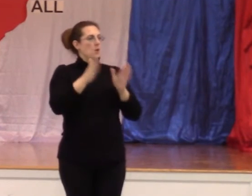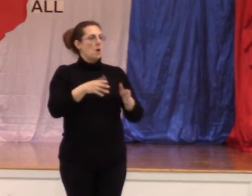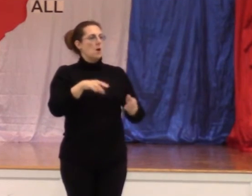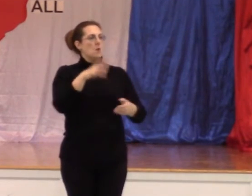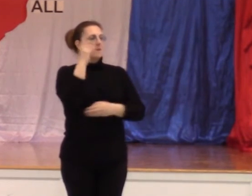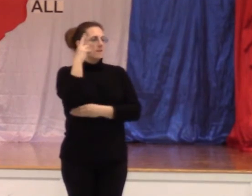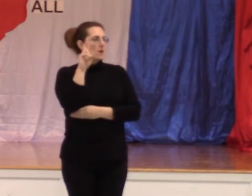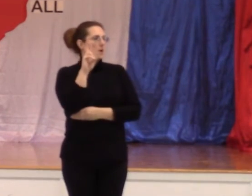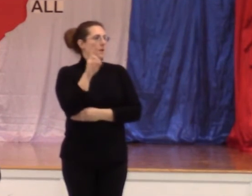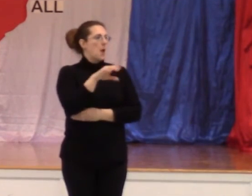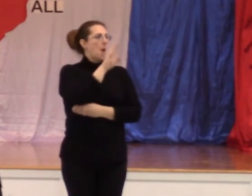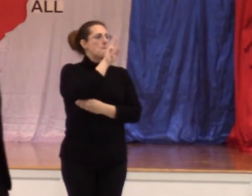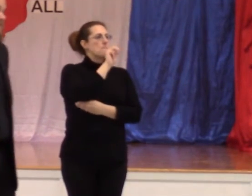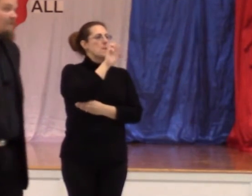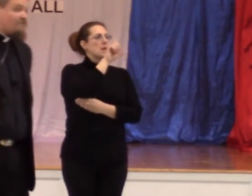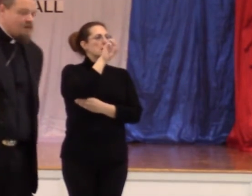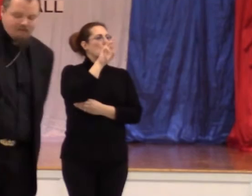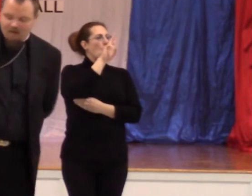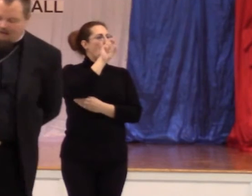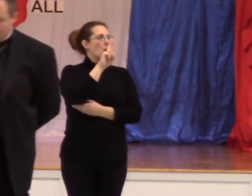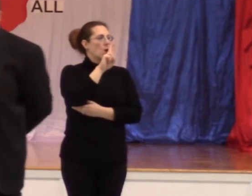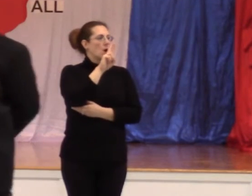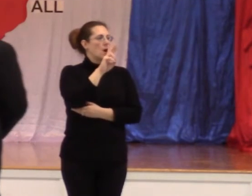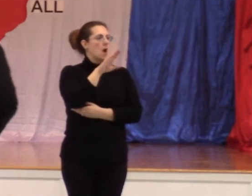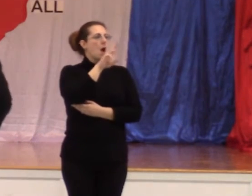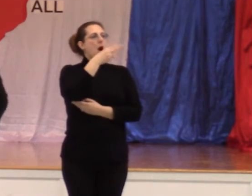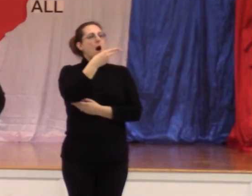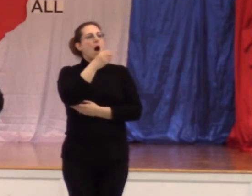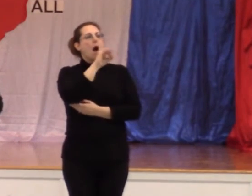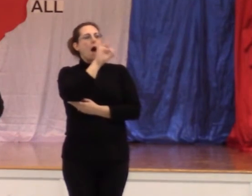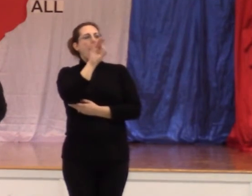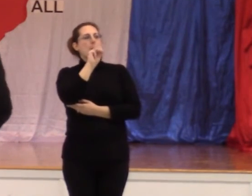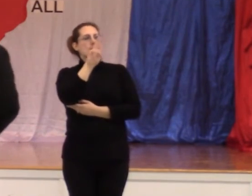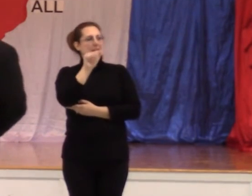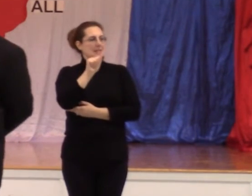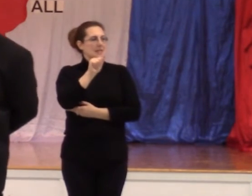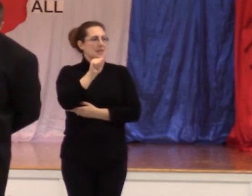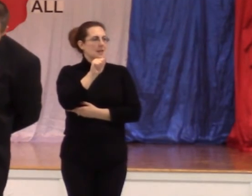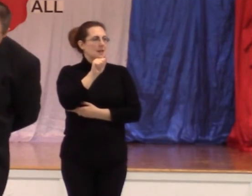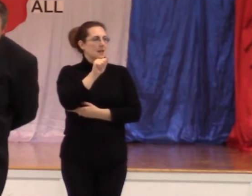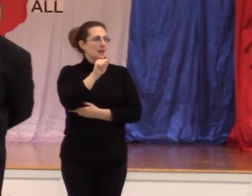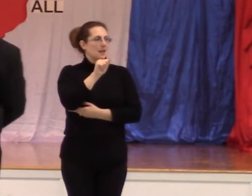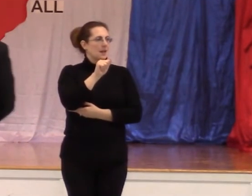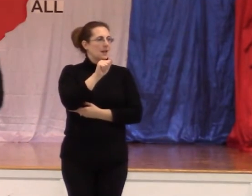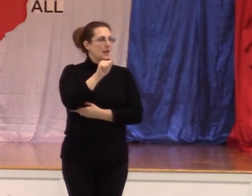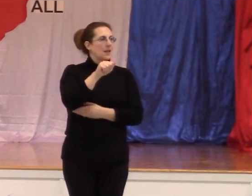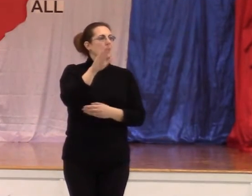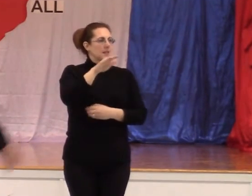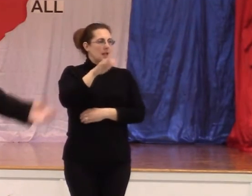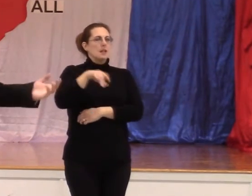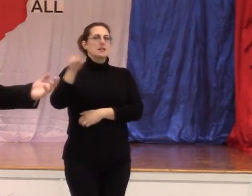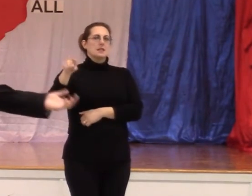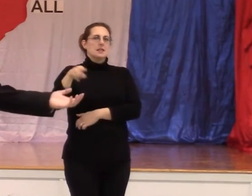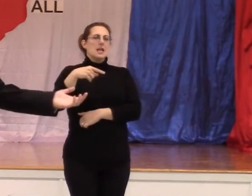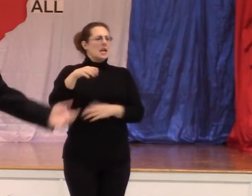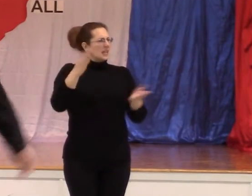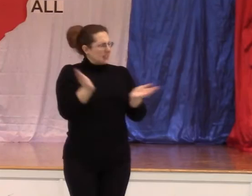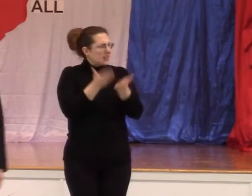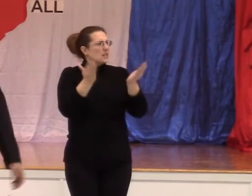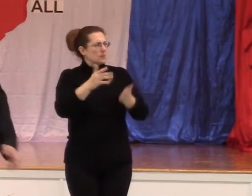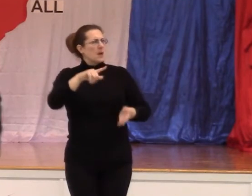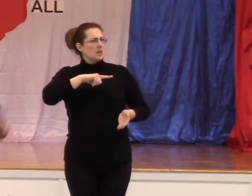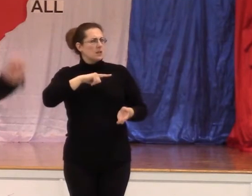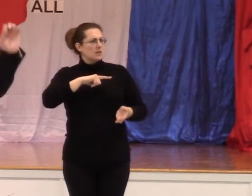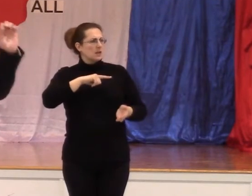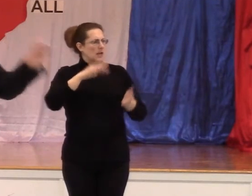He is one of the most influential because he becomes very popular. He's a lay preacher. He's influenced by Luther. All these guys are influenced by